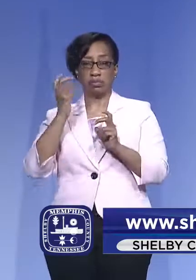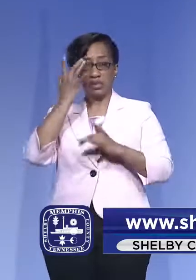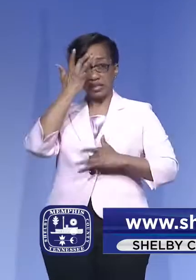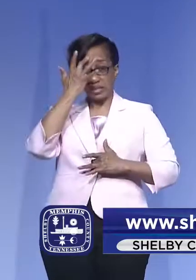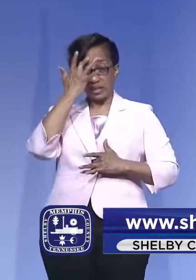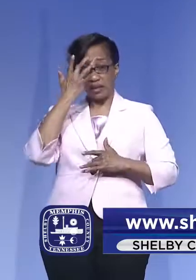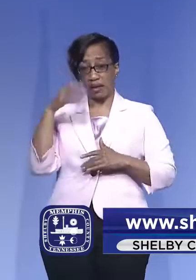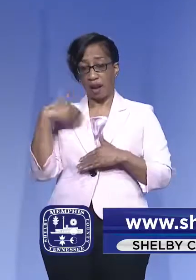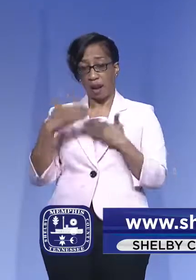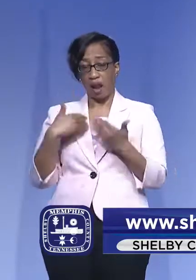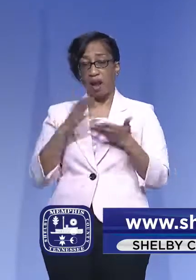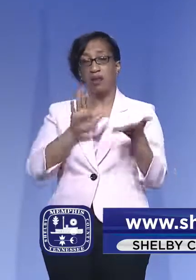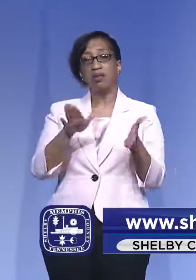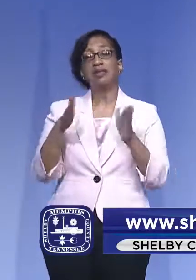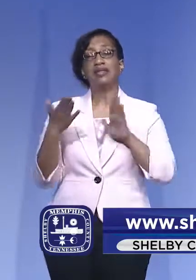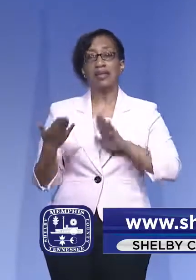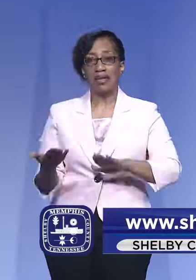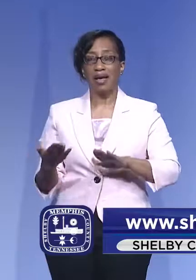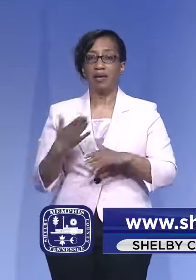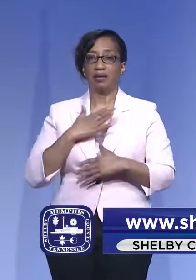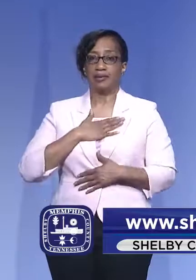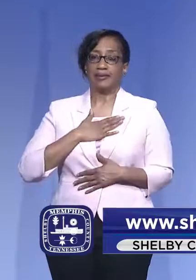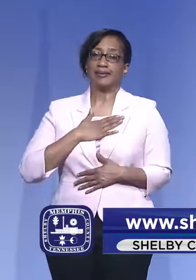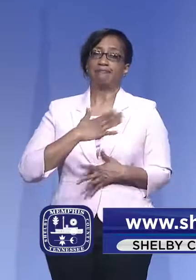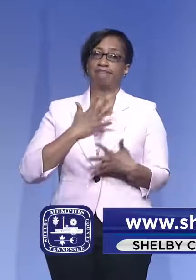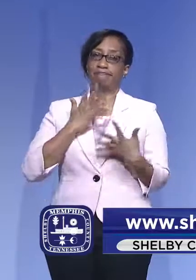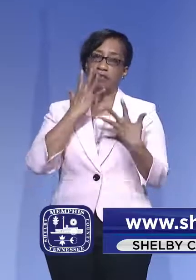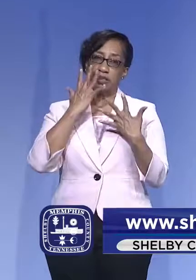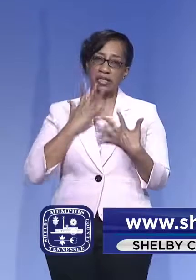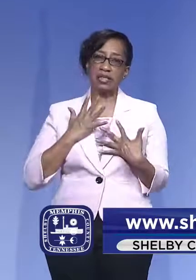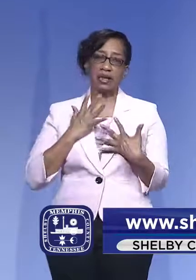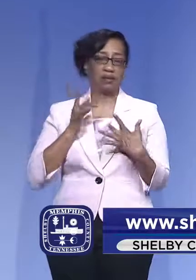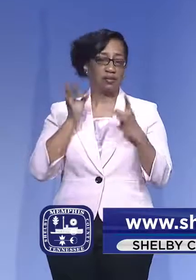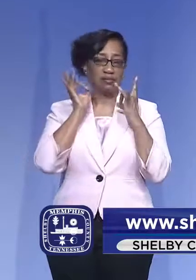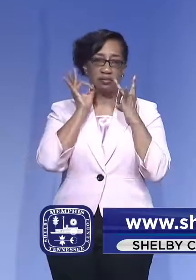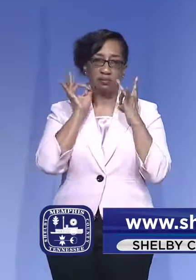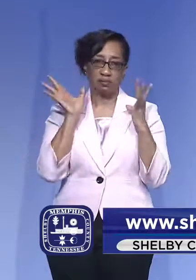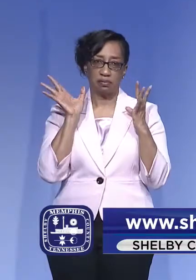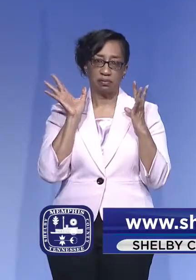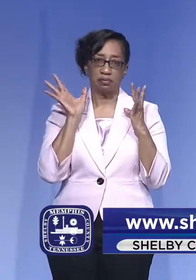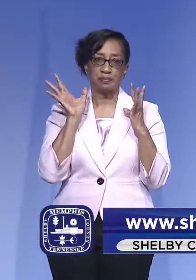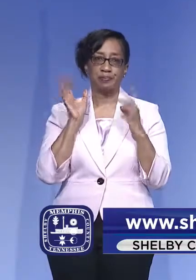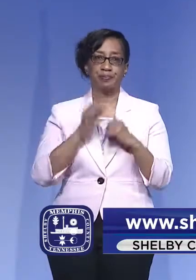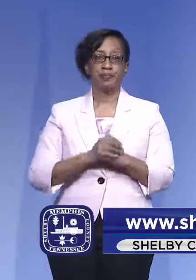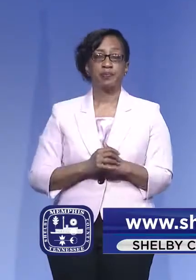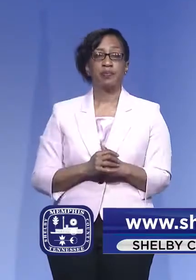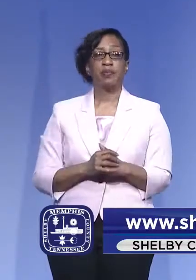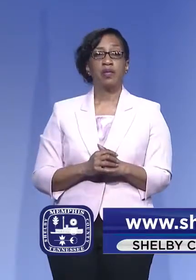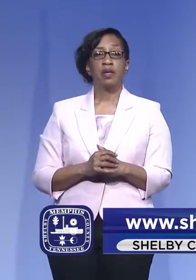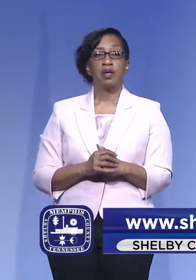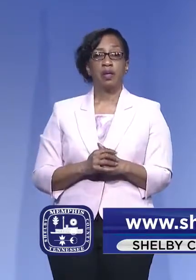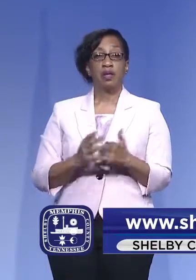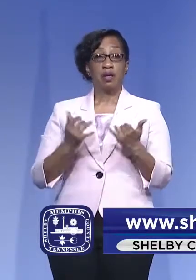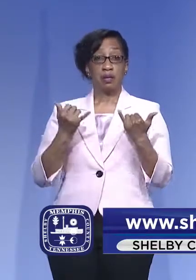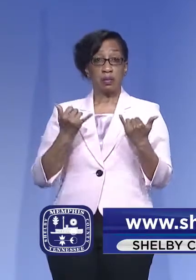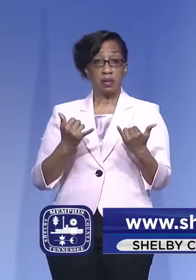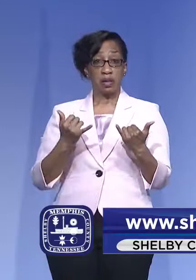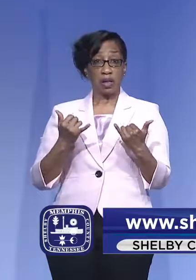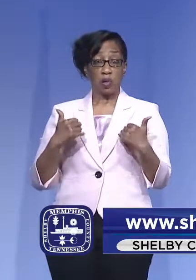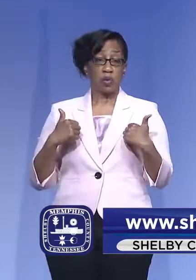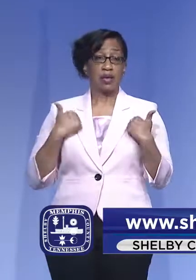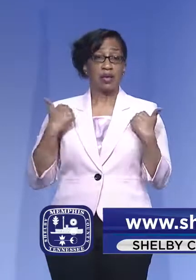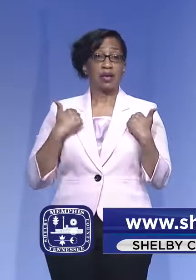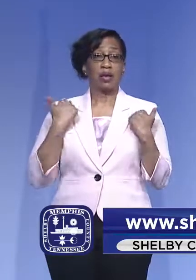And that's unfortunate and tragic. what we're seeing with a lot of these younger